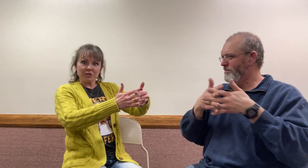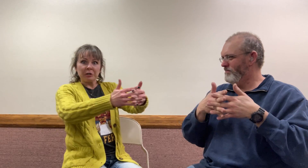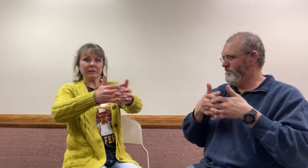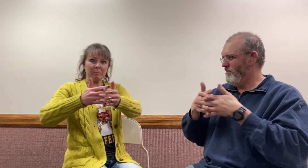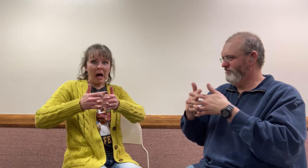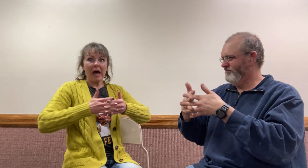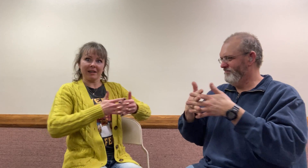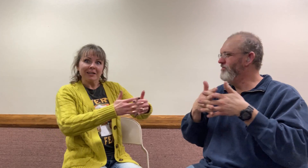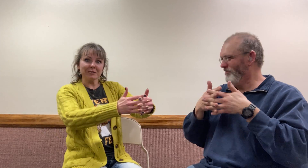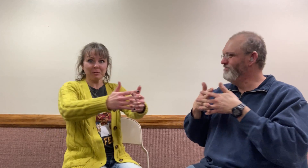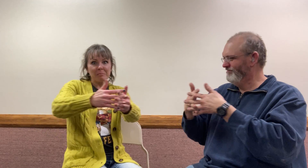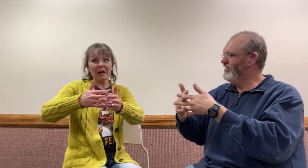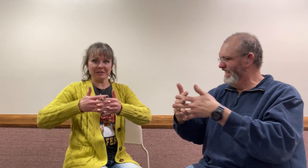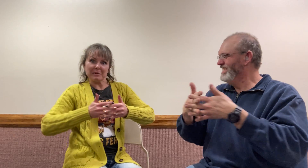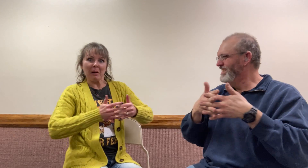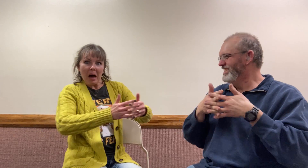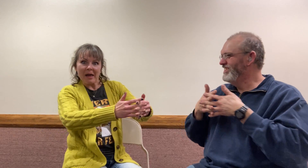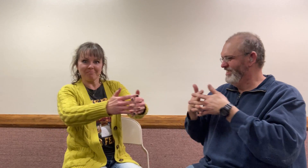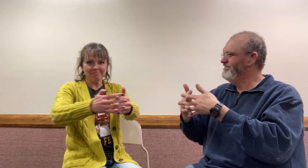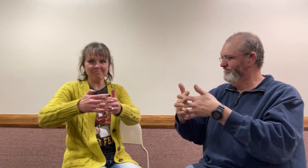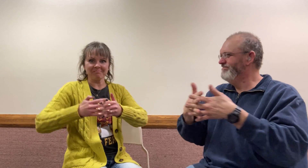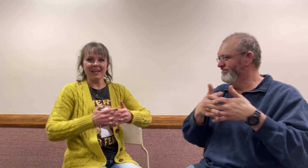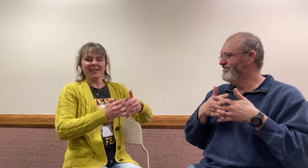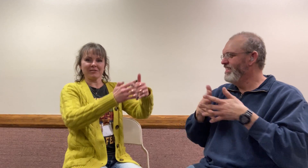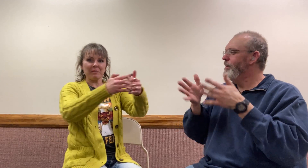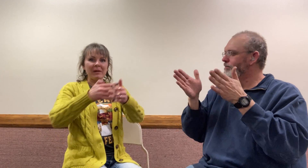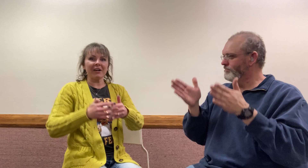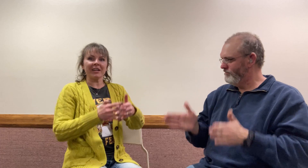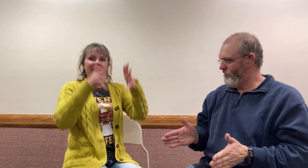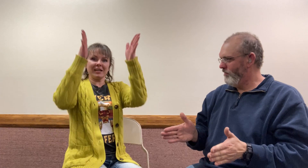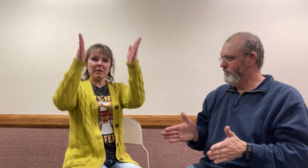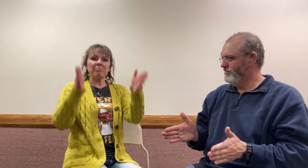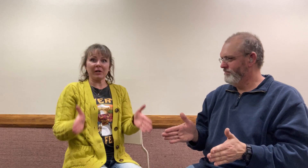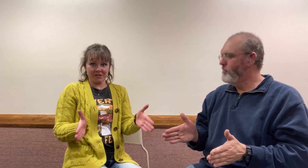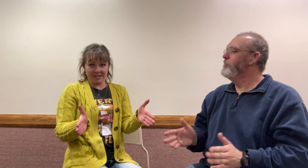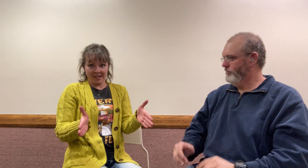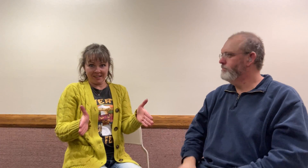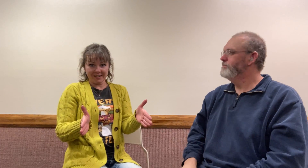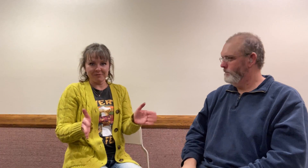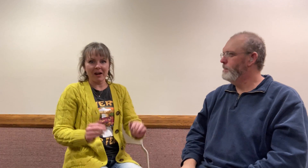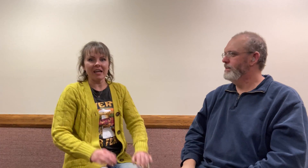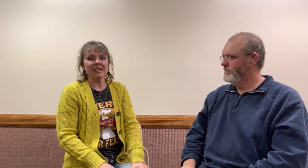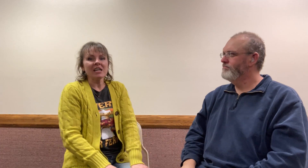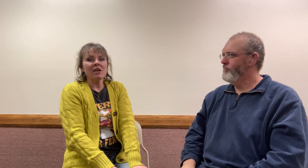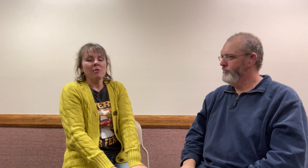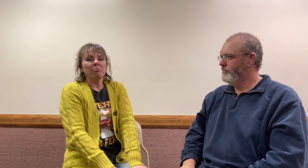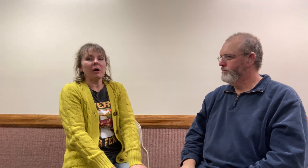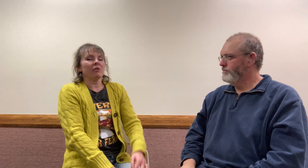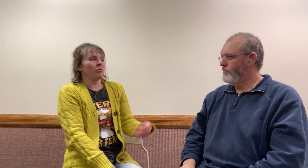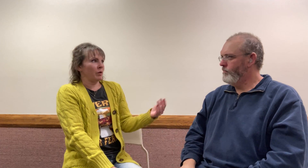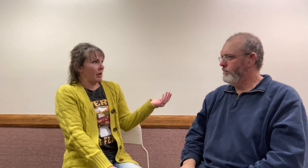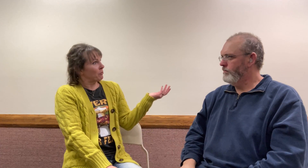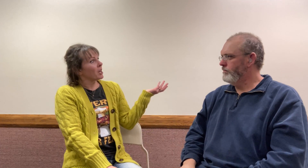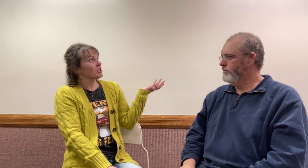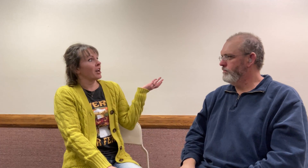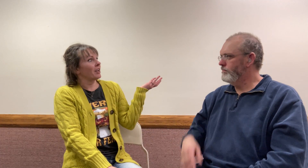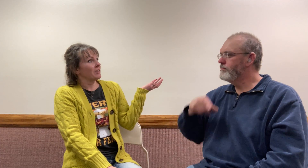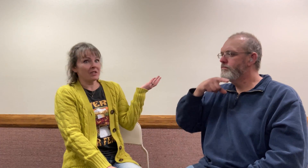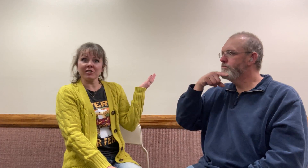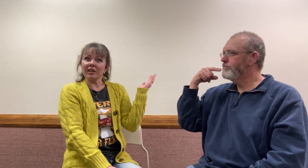stirring the pot because we're a melting pot. So American person, right? But what about Russia? There's a lot